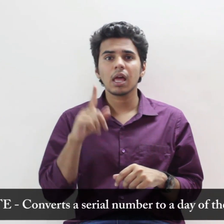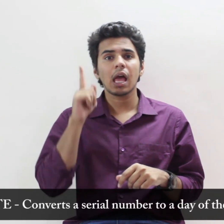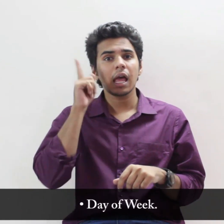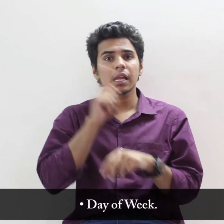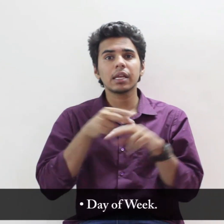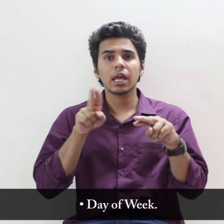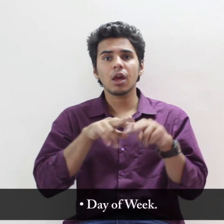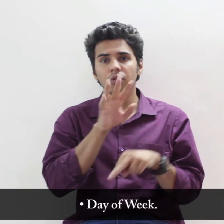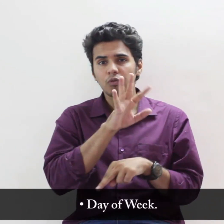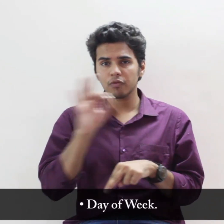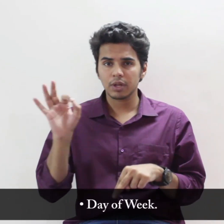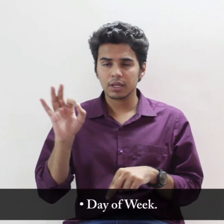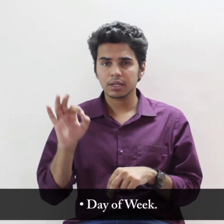Day of week,